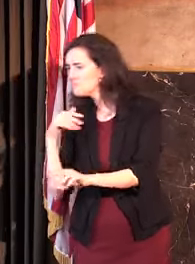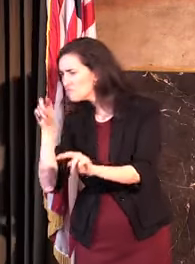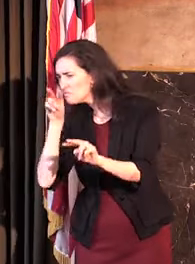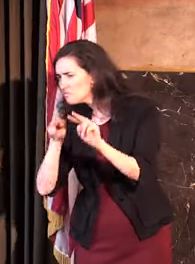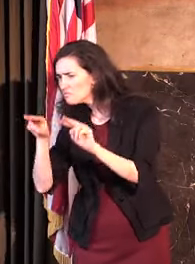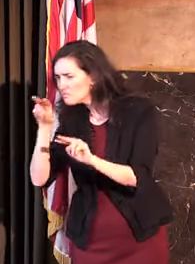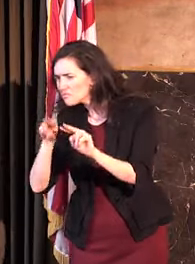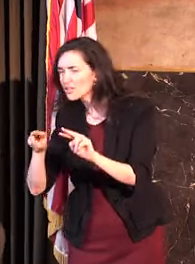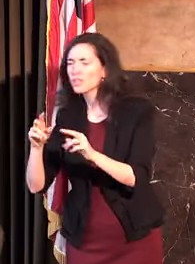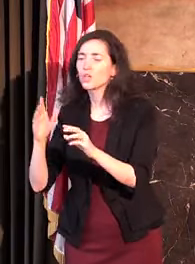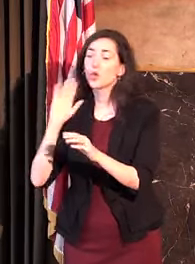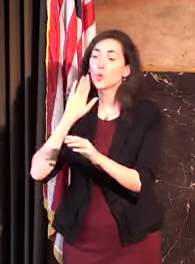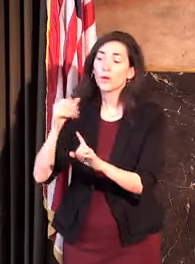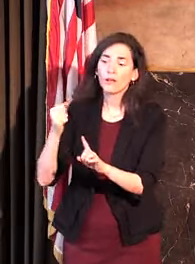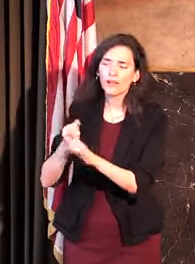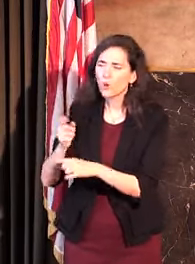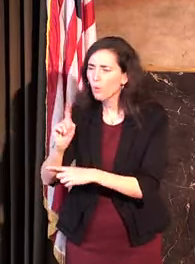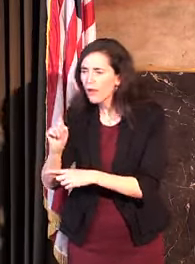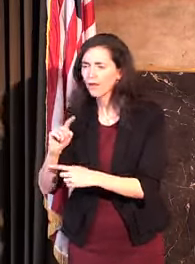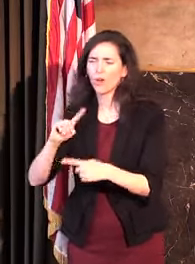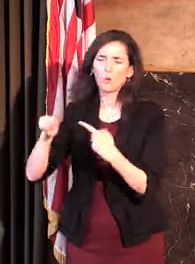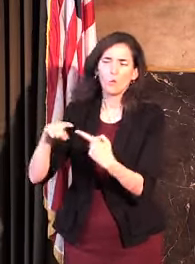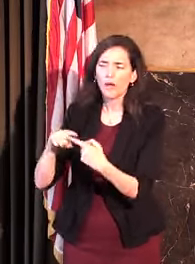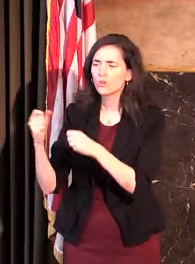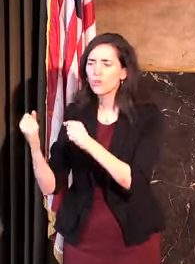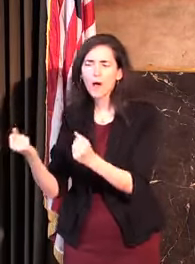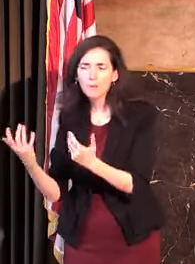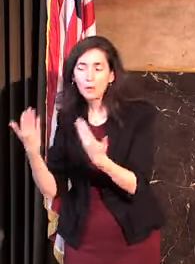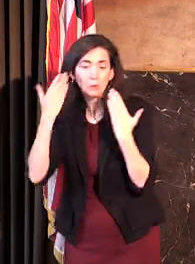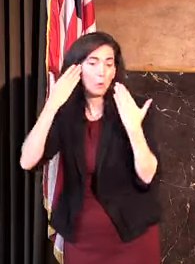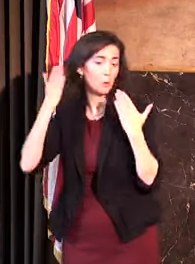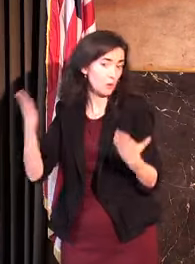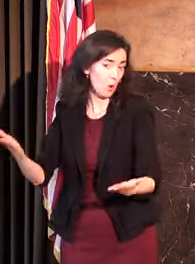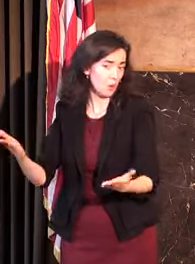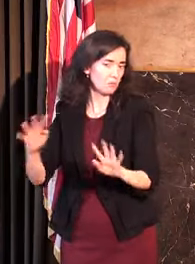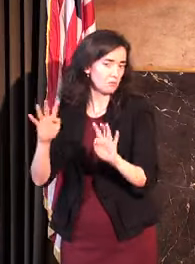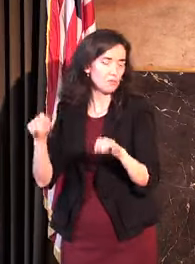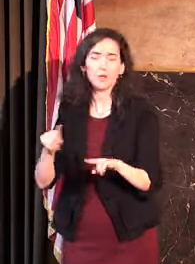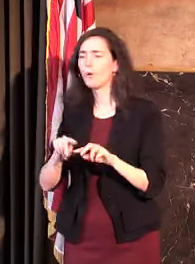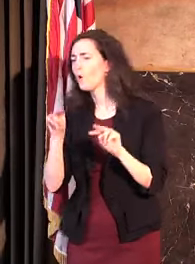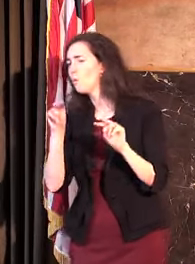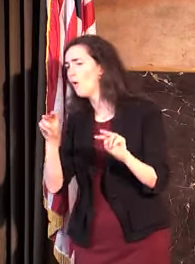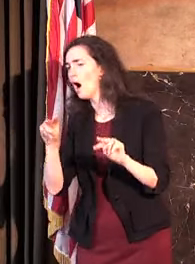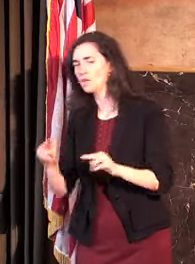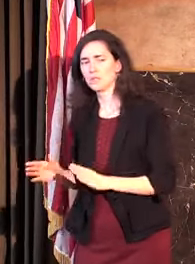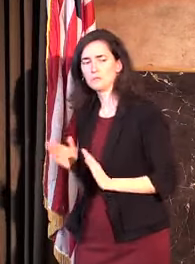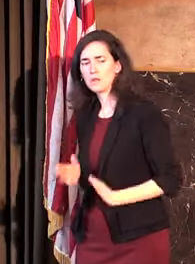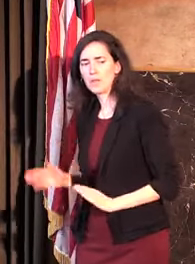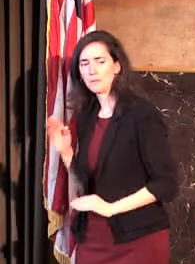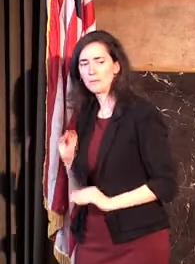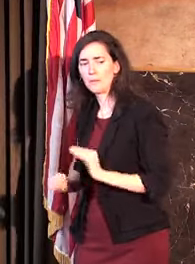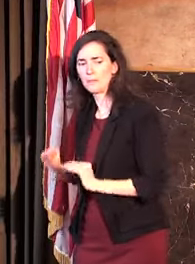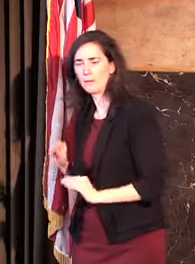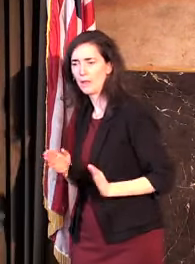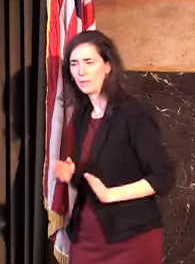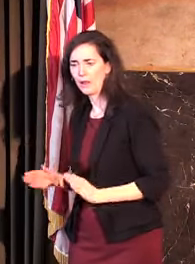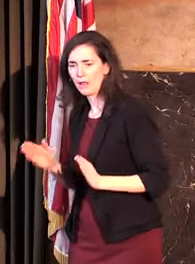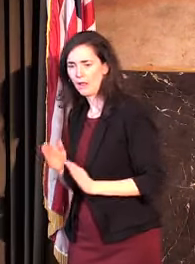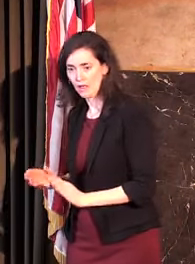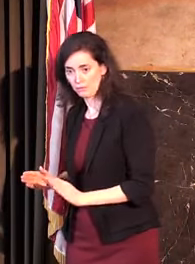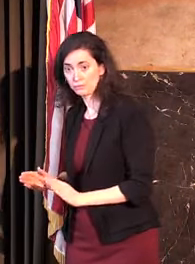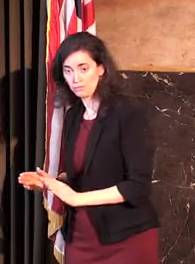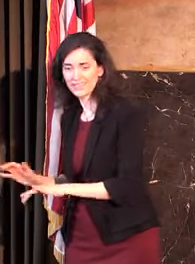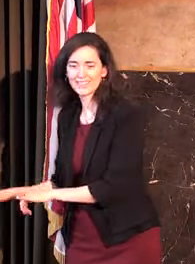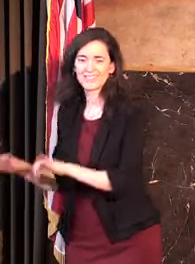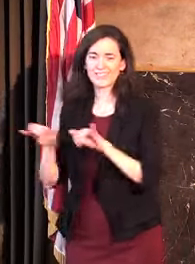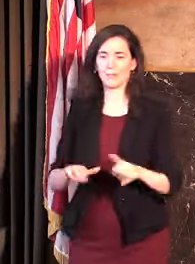it's gonna be when it gets there. But you're paying attention and you're probably preparing. Right now, preparing means getting